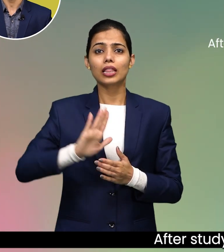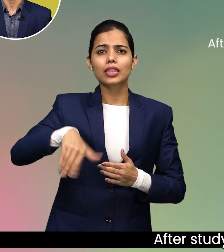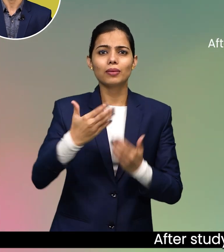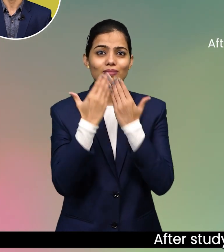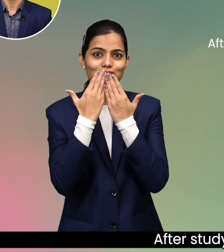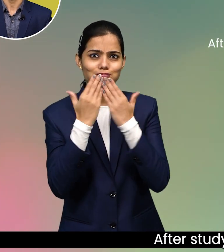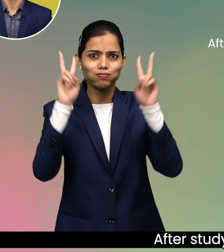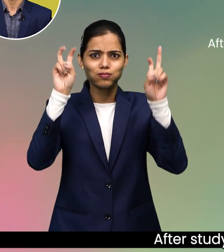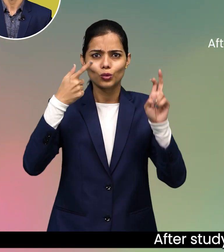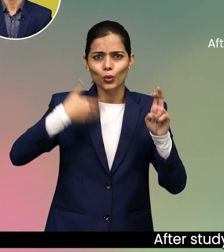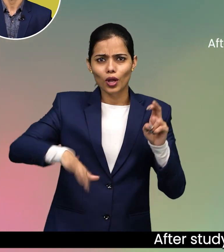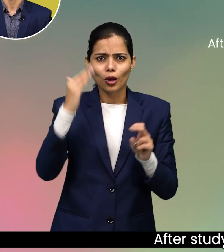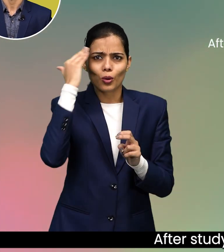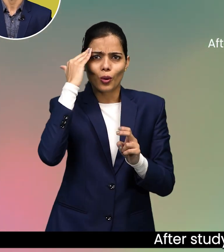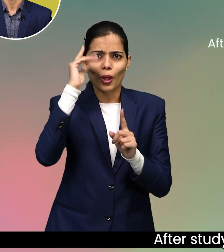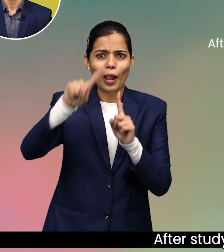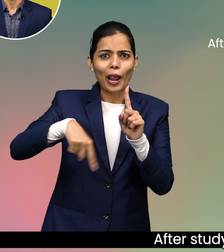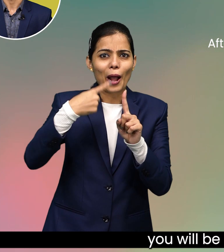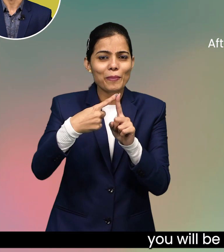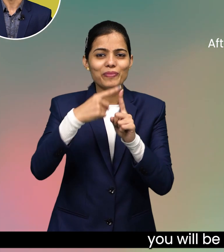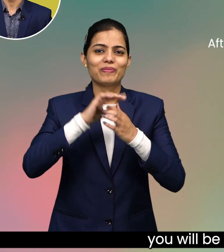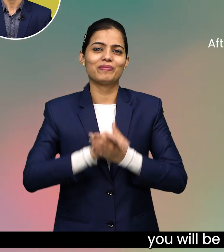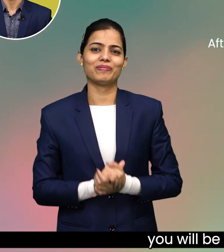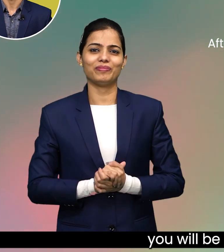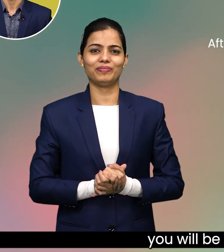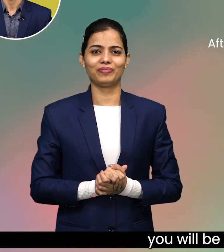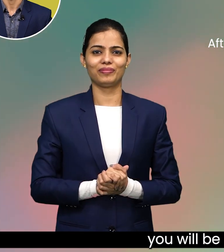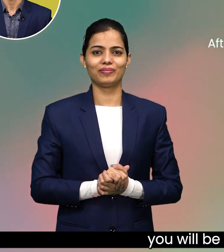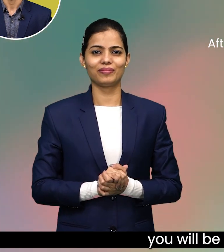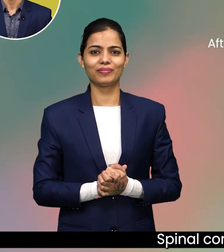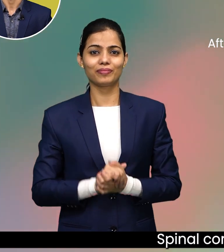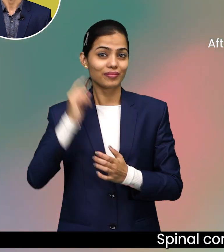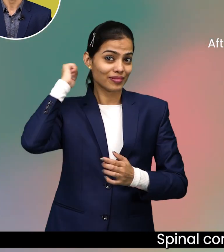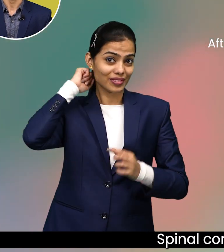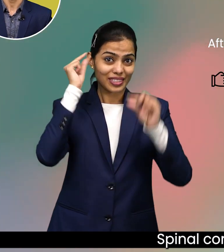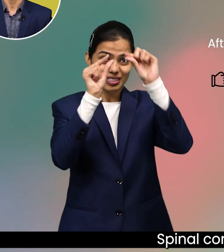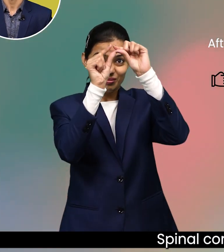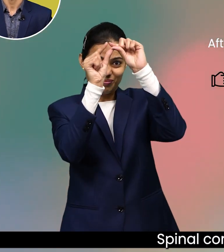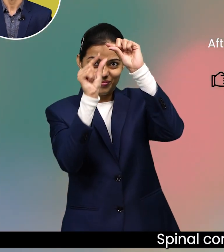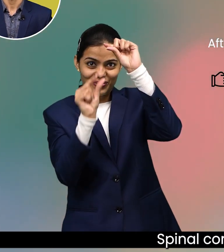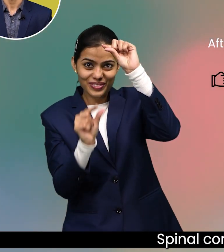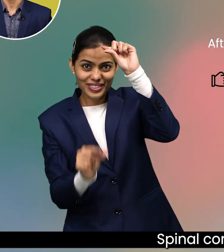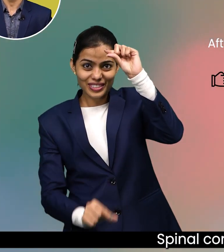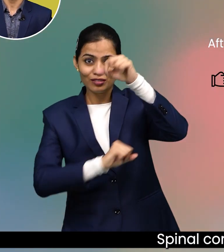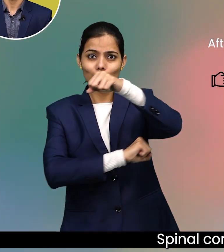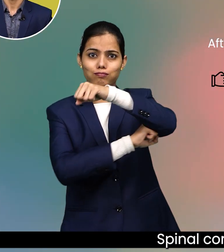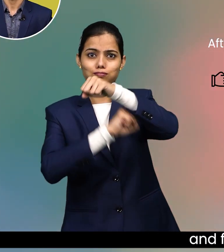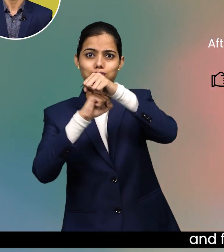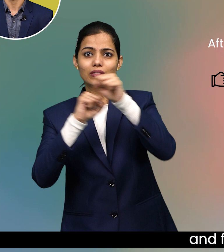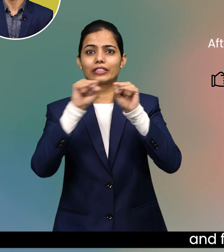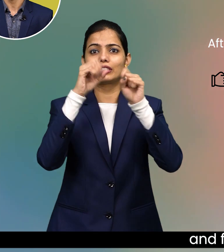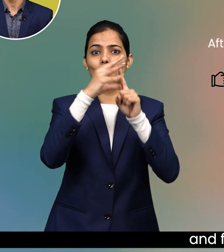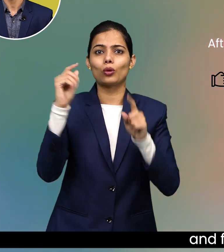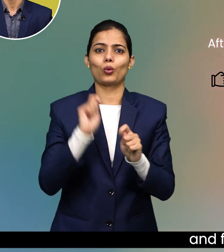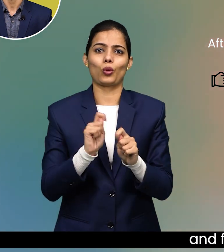After studying this topic, you will be knowing about spinal cord, structure